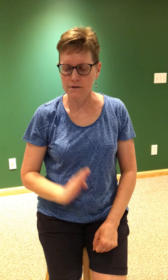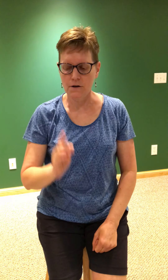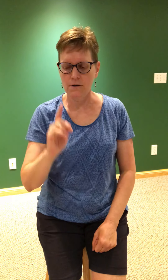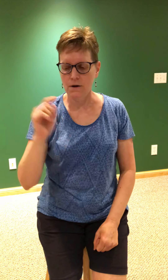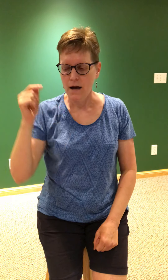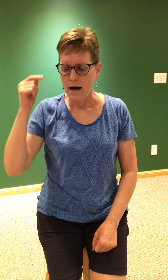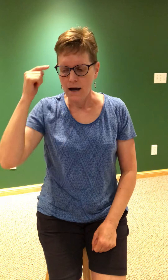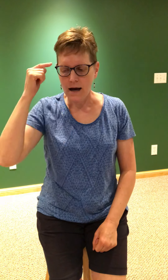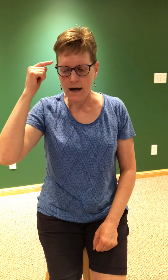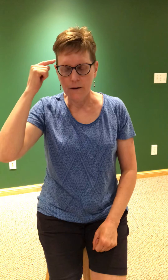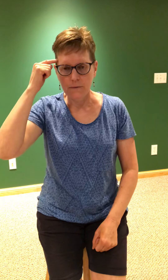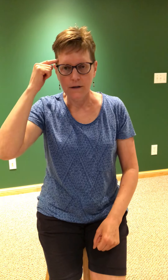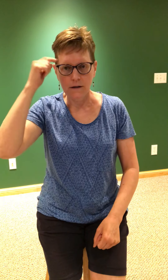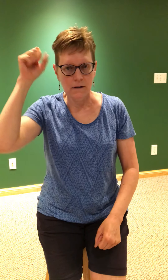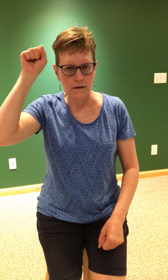So I will